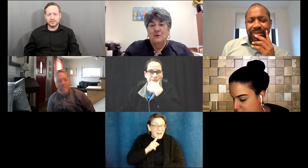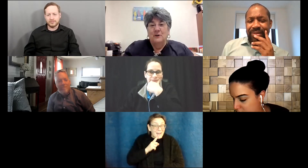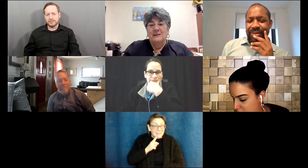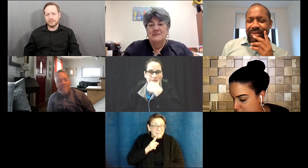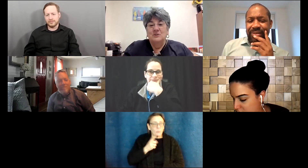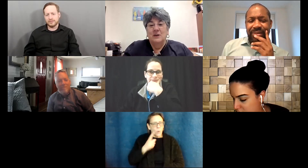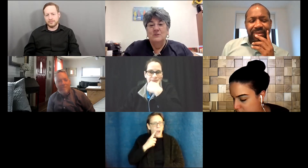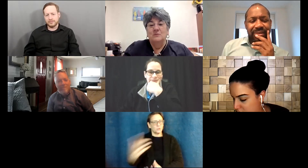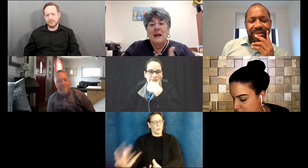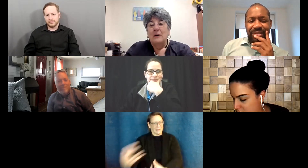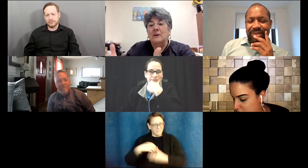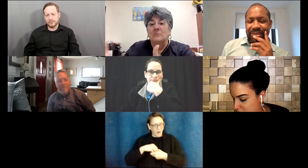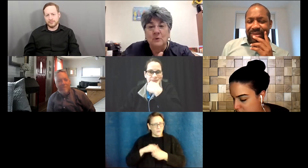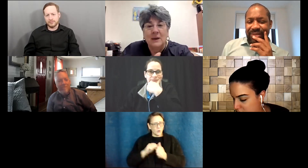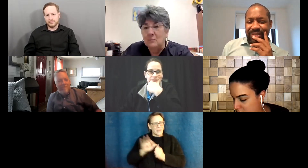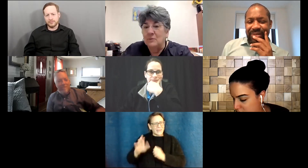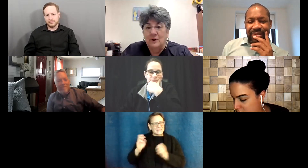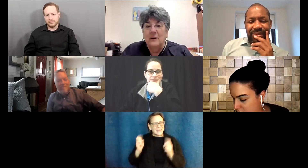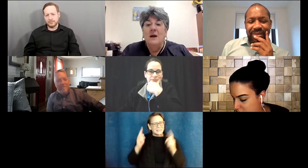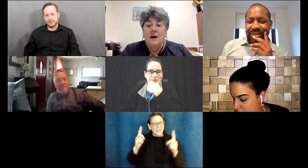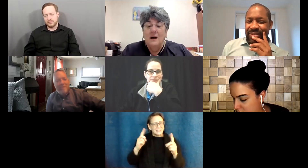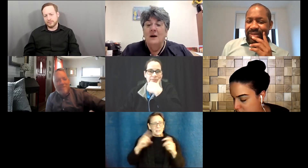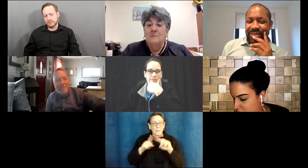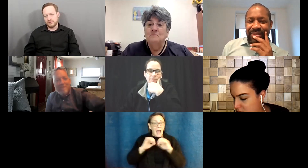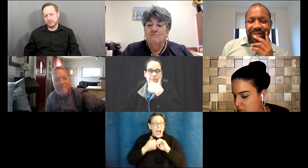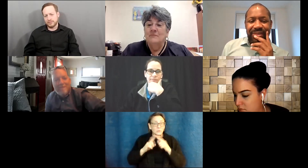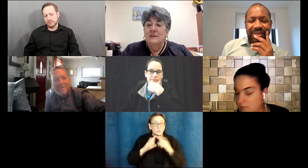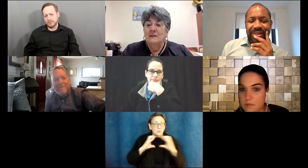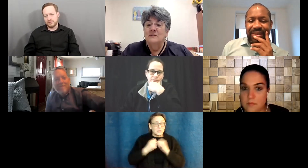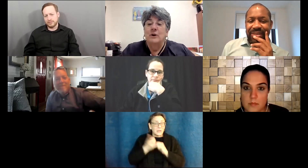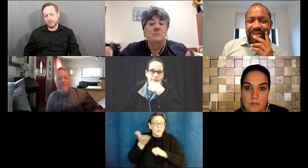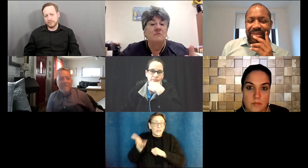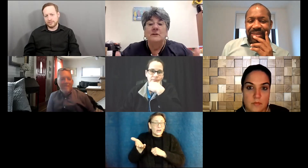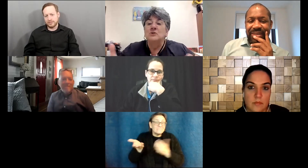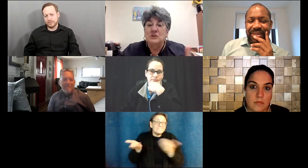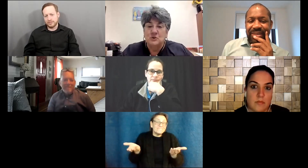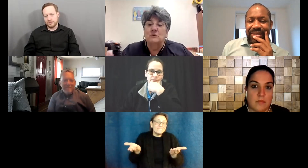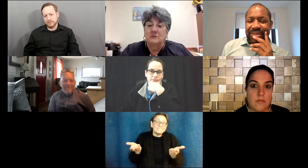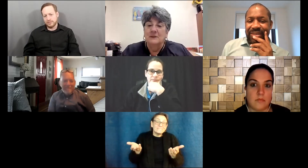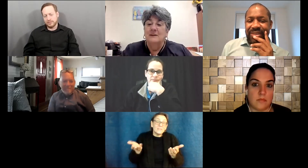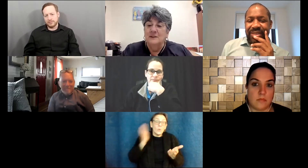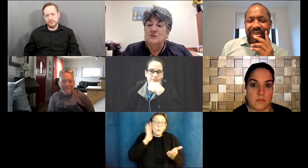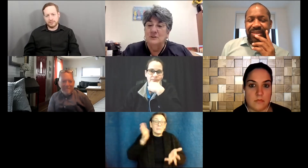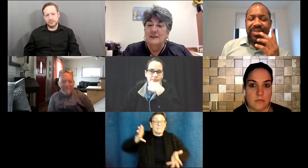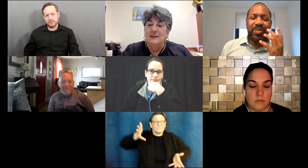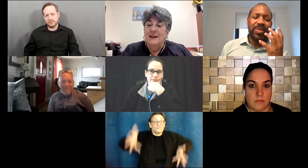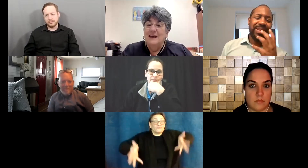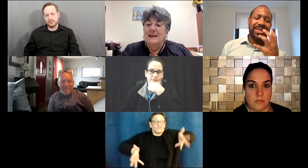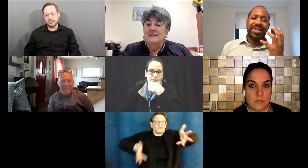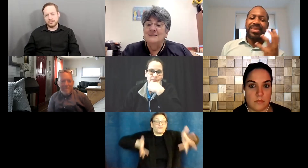involve her in his education, but how to communicate with her is going to be very gestural